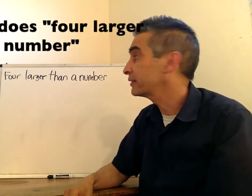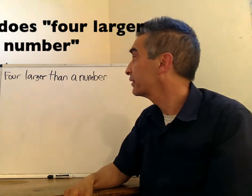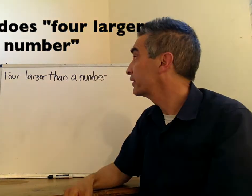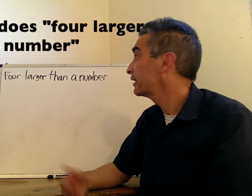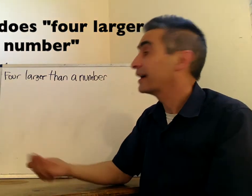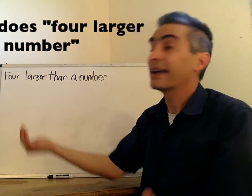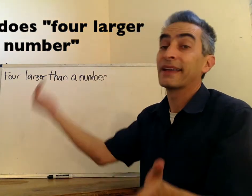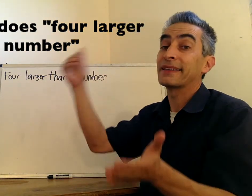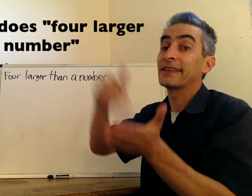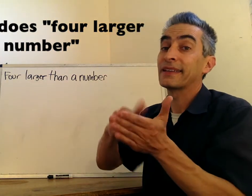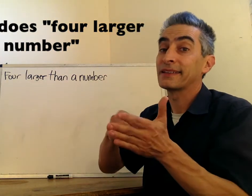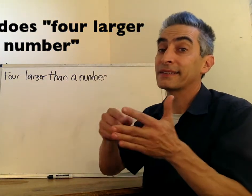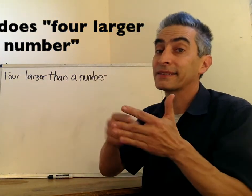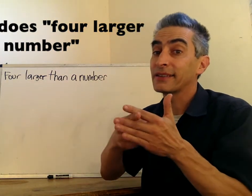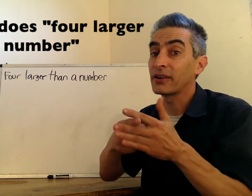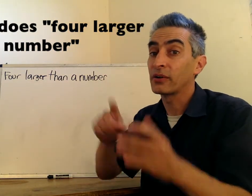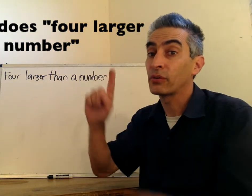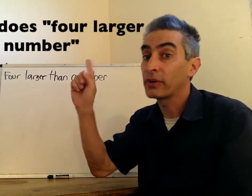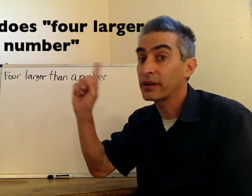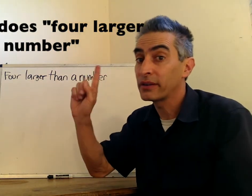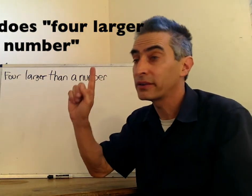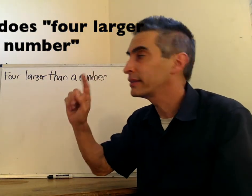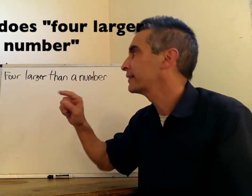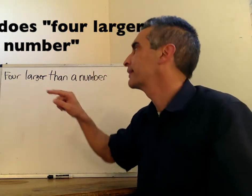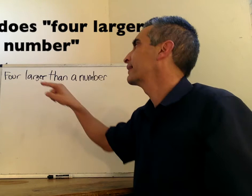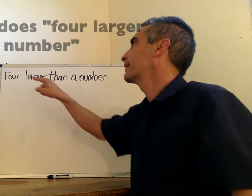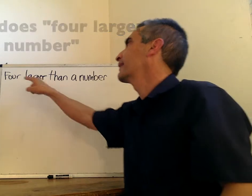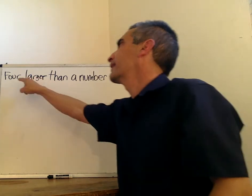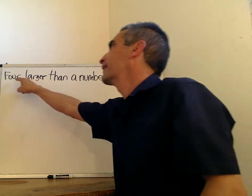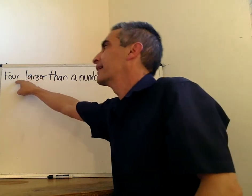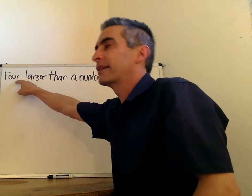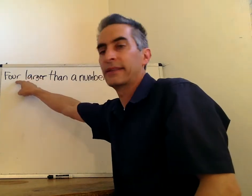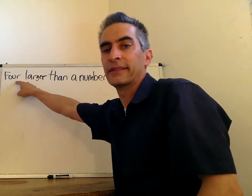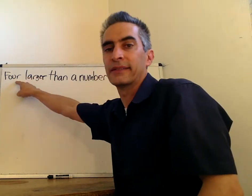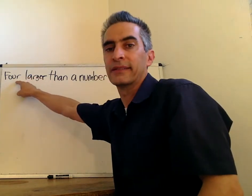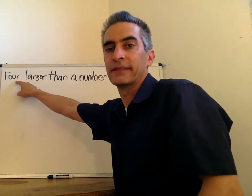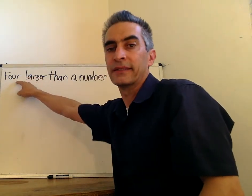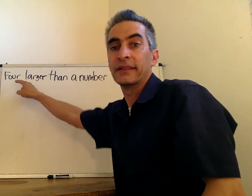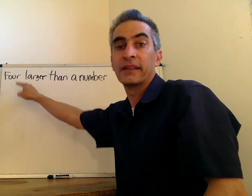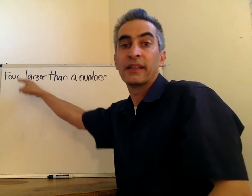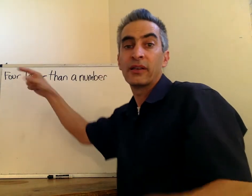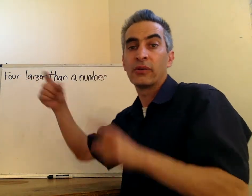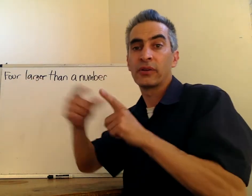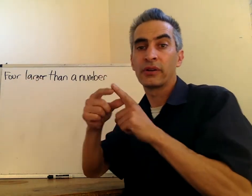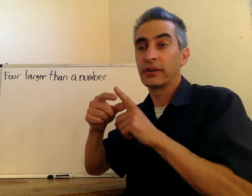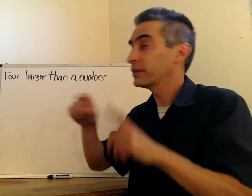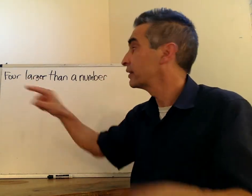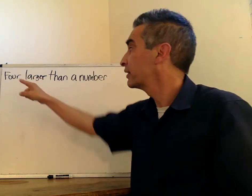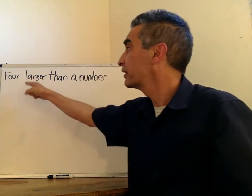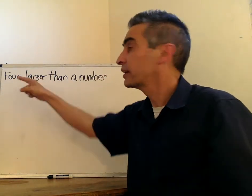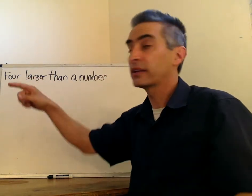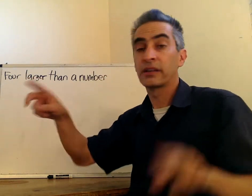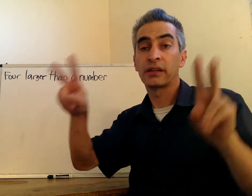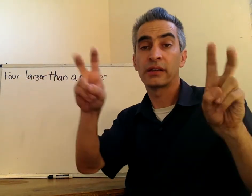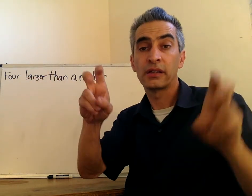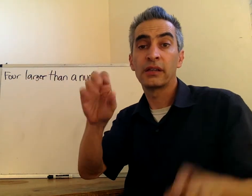What does this expression mean? Again, we're going to start right here. With this word right here.